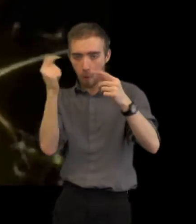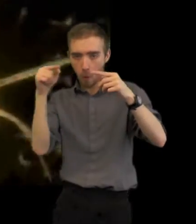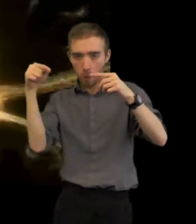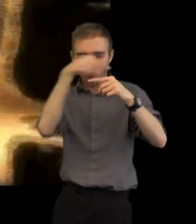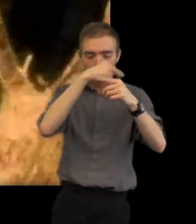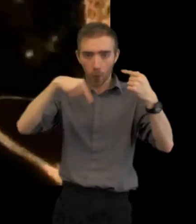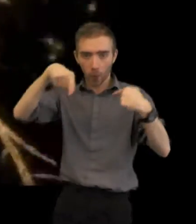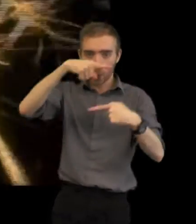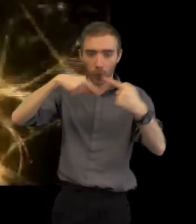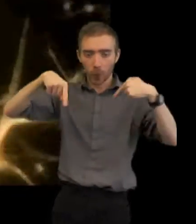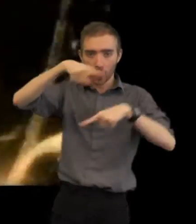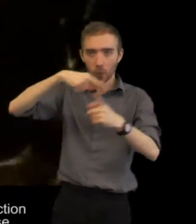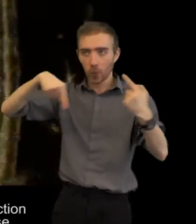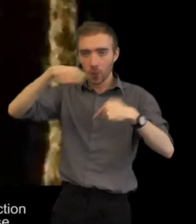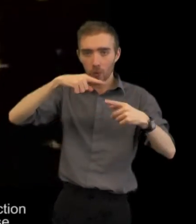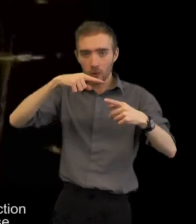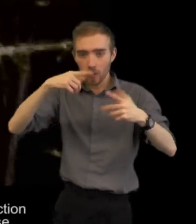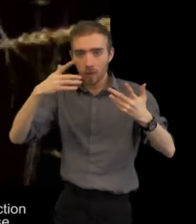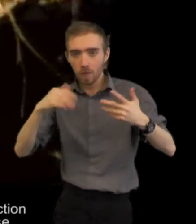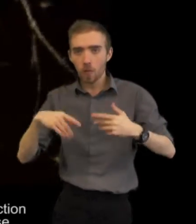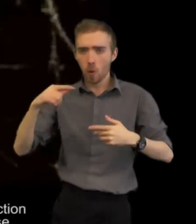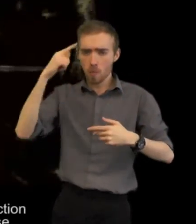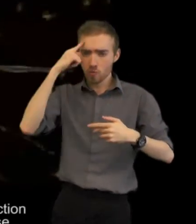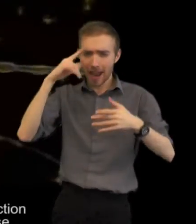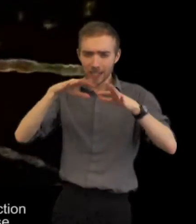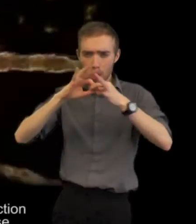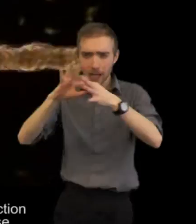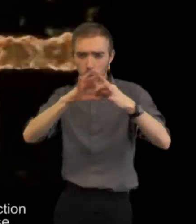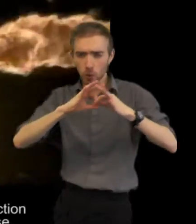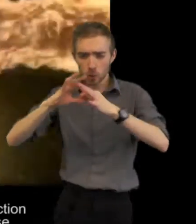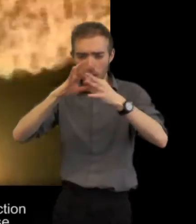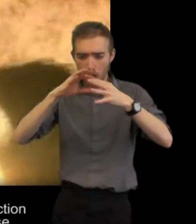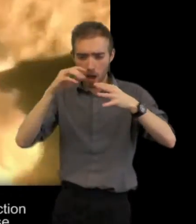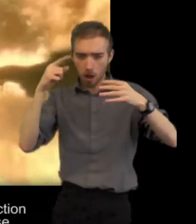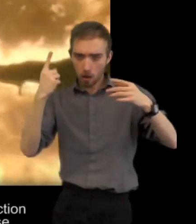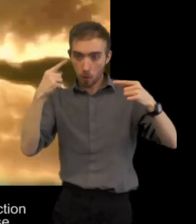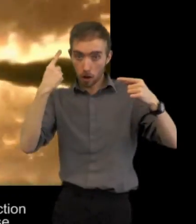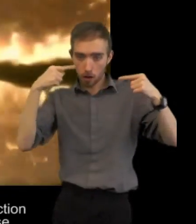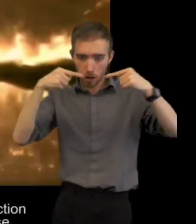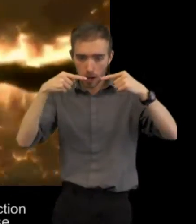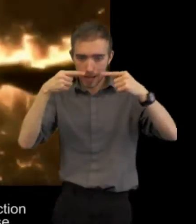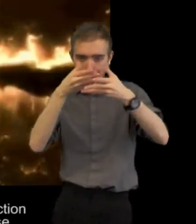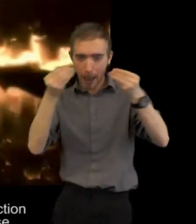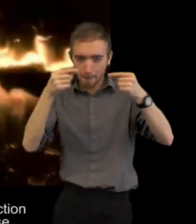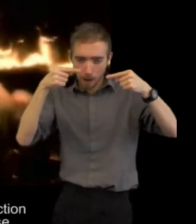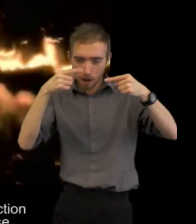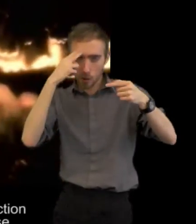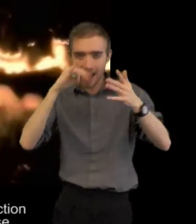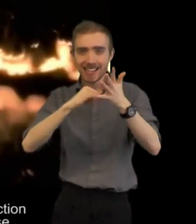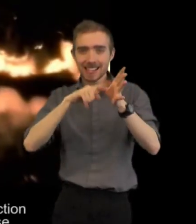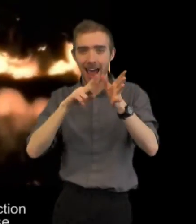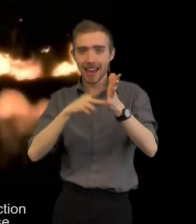impulses of electricity. But between each and every connection in our brains, there's a tiny gap called a